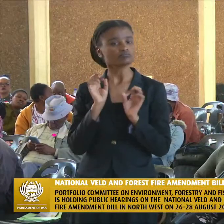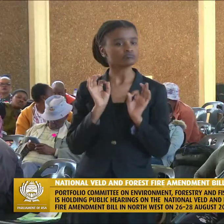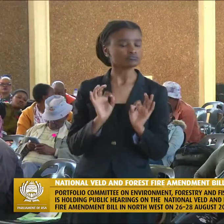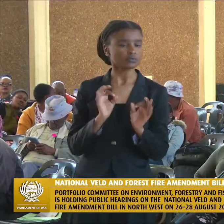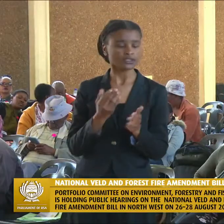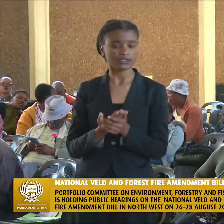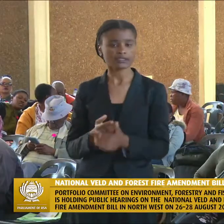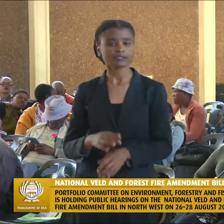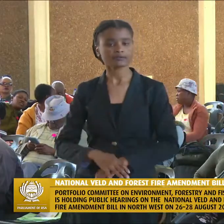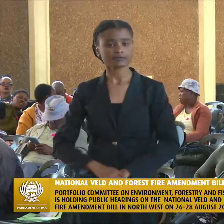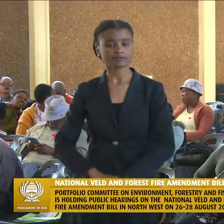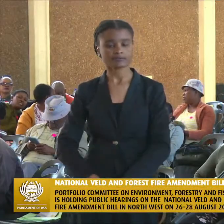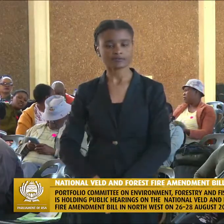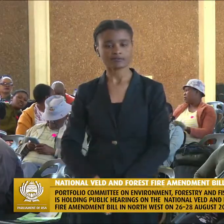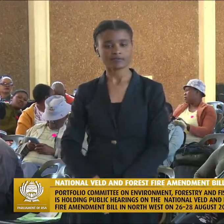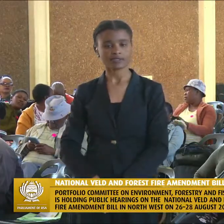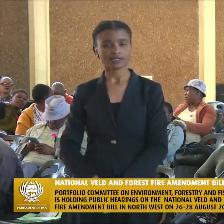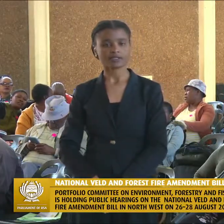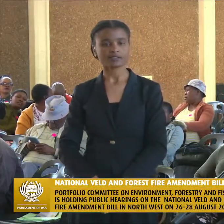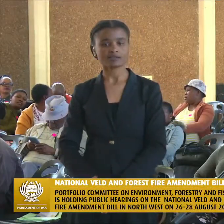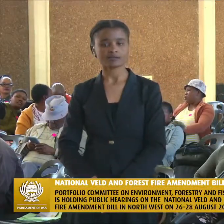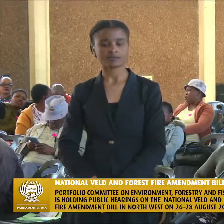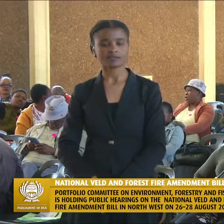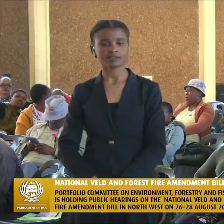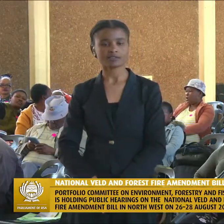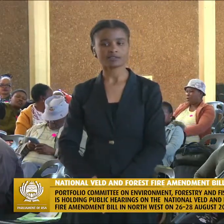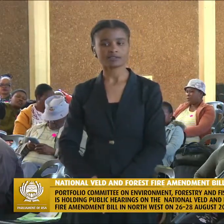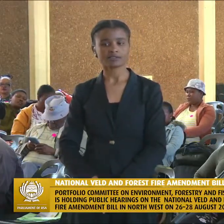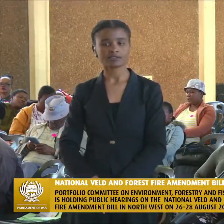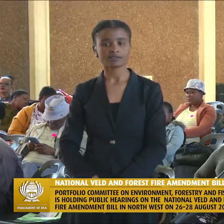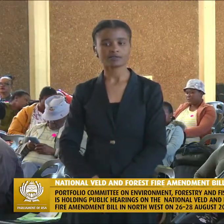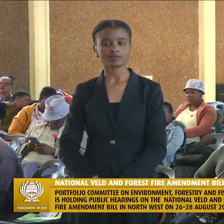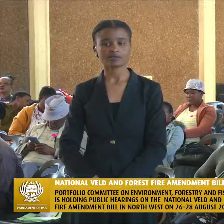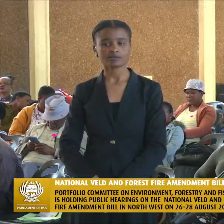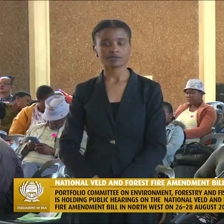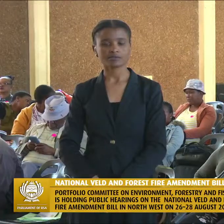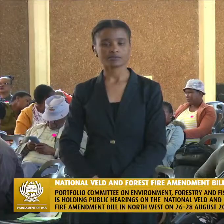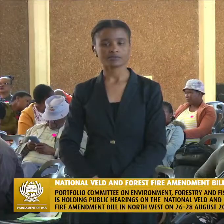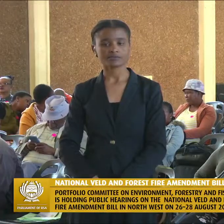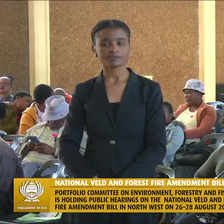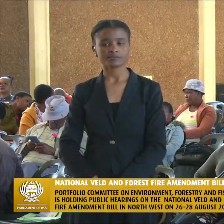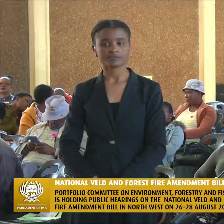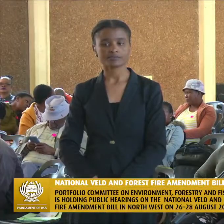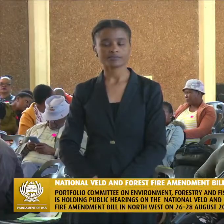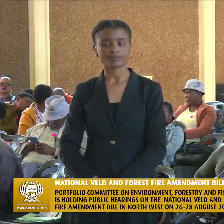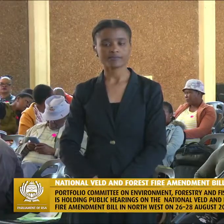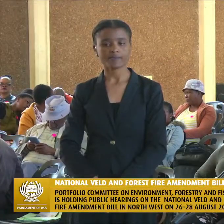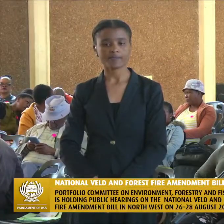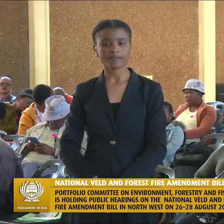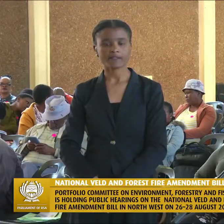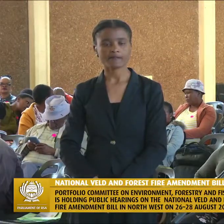information other than an elderly person